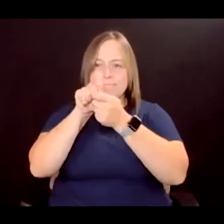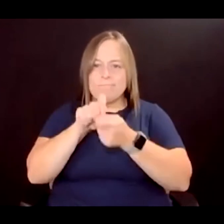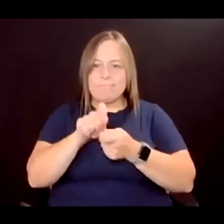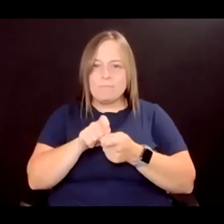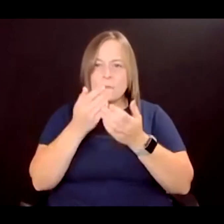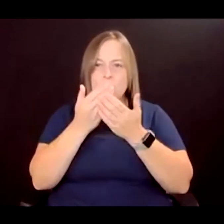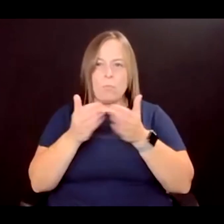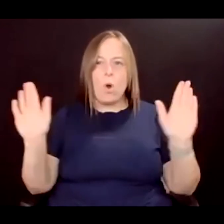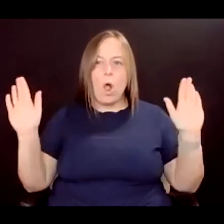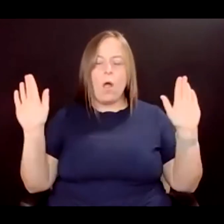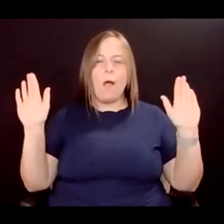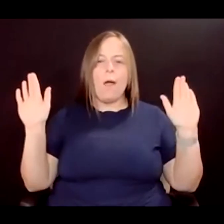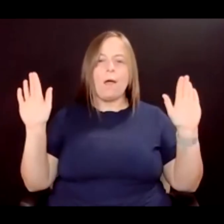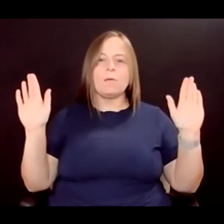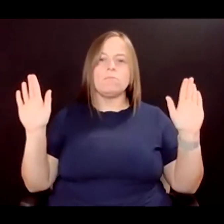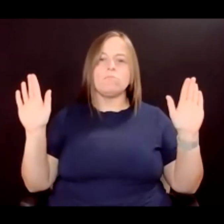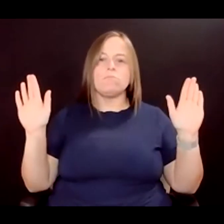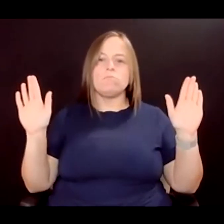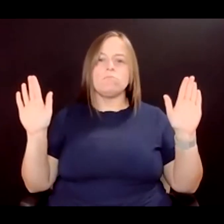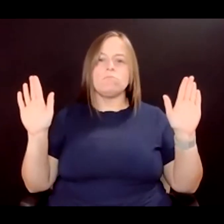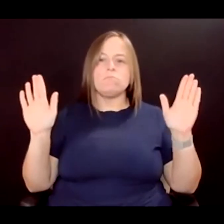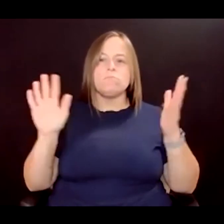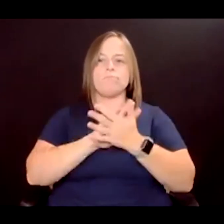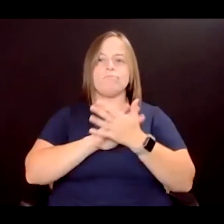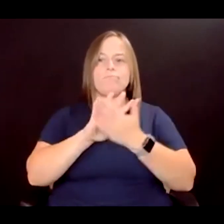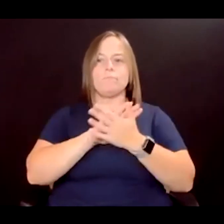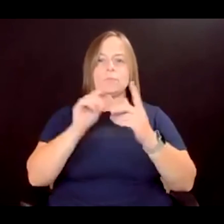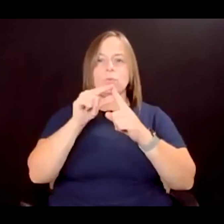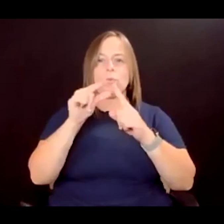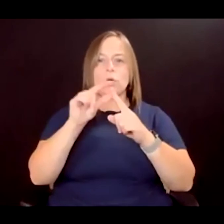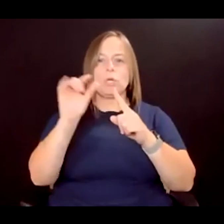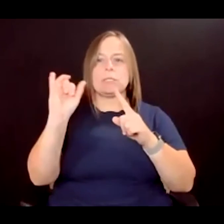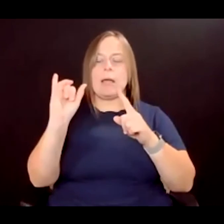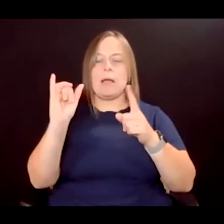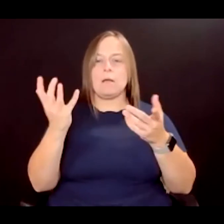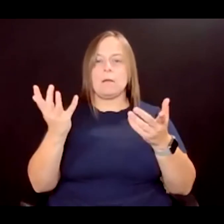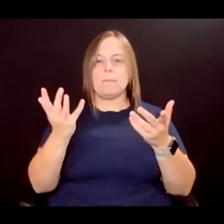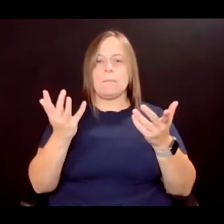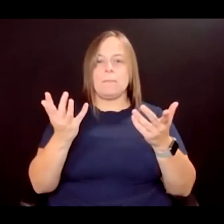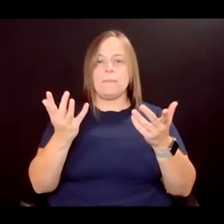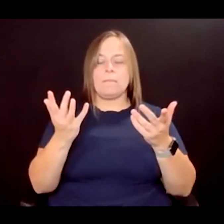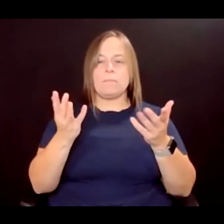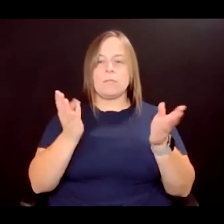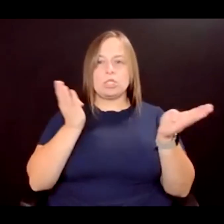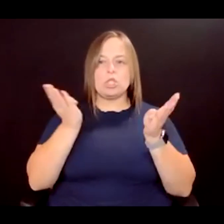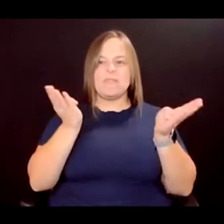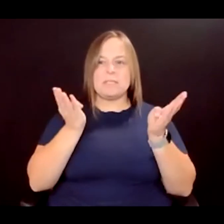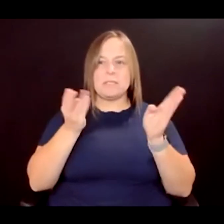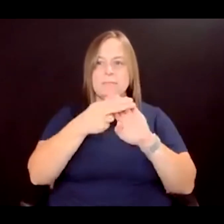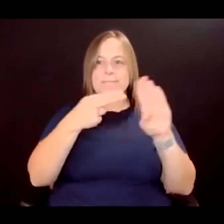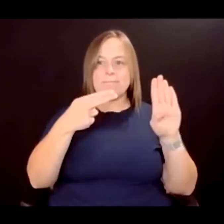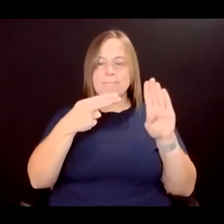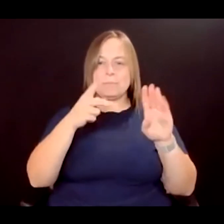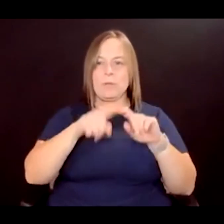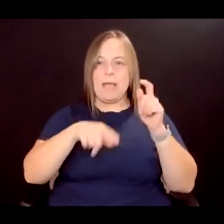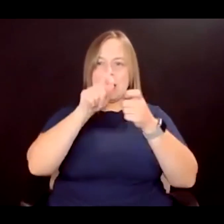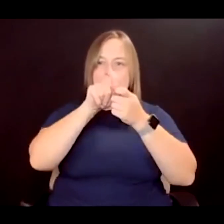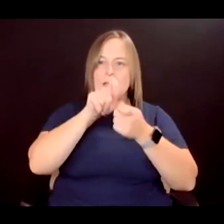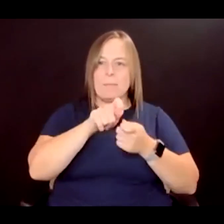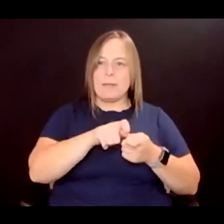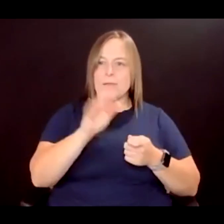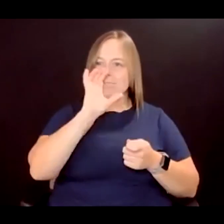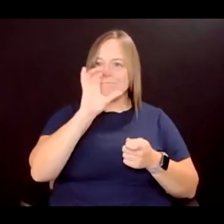any form, I don't care what it is, it's not acceptable. And the city will be here for you to not only access the city for help, but the city